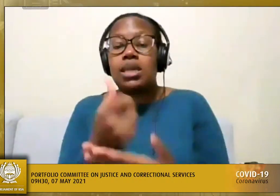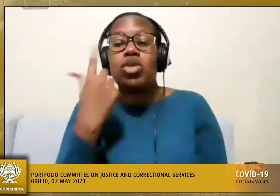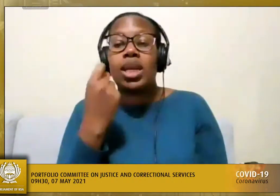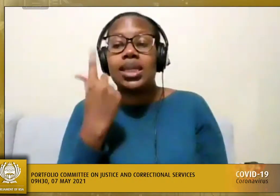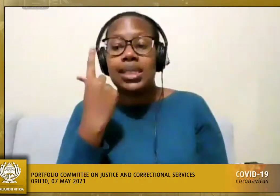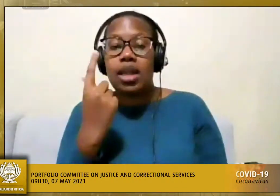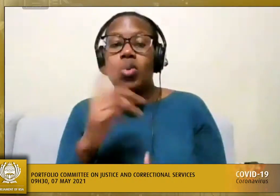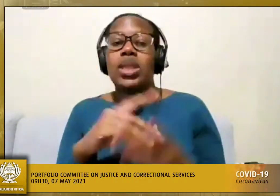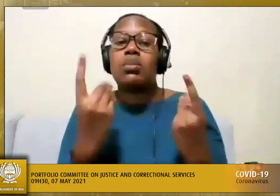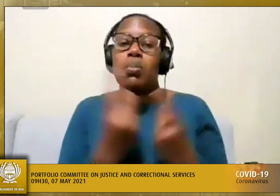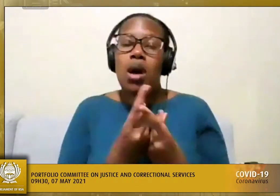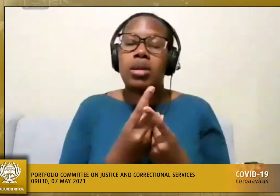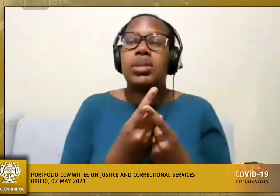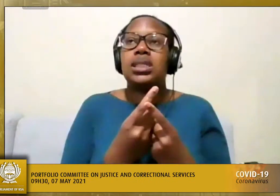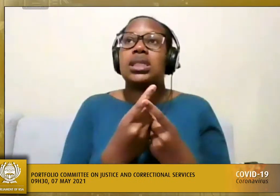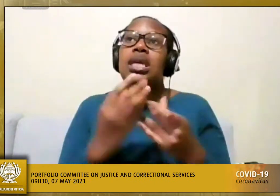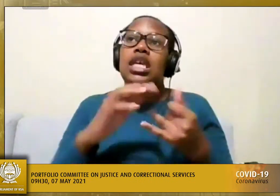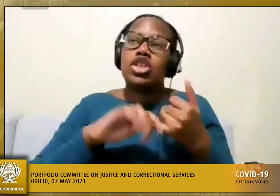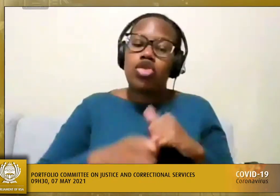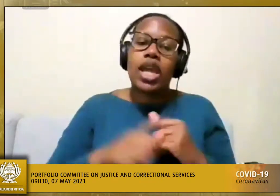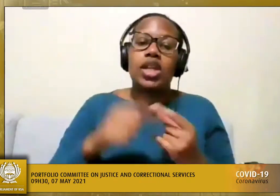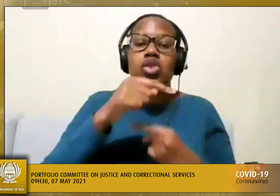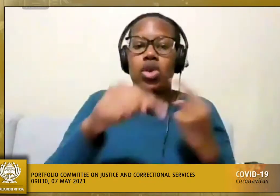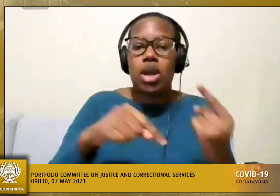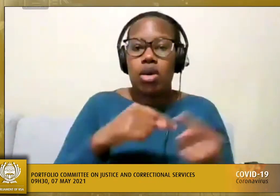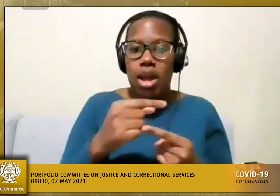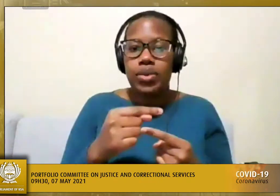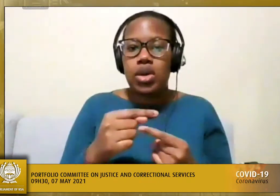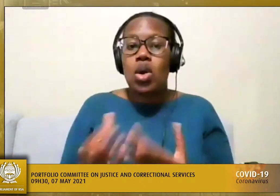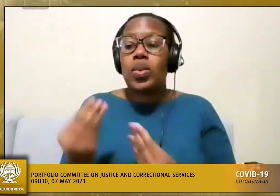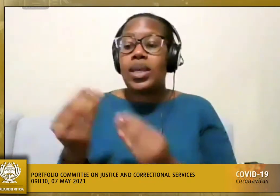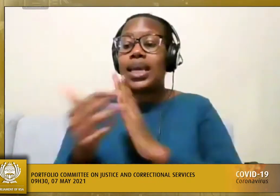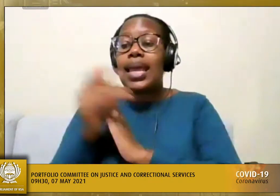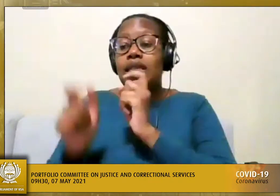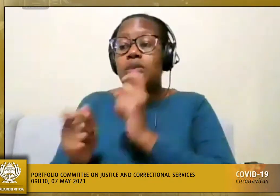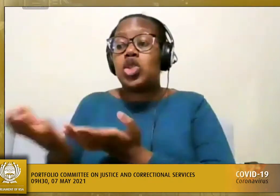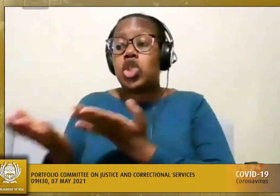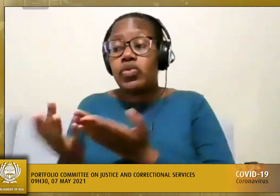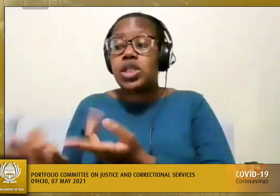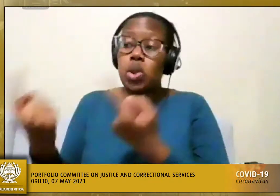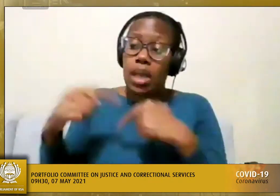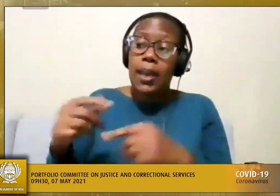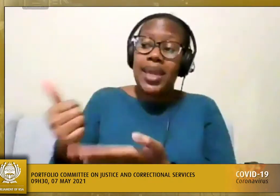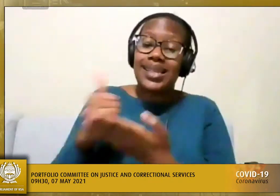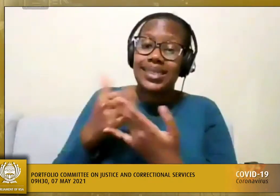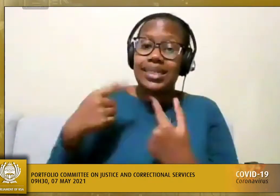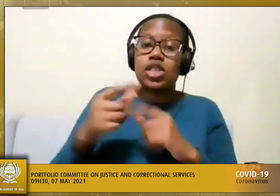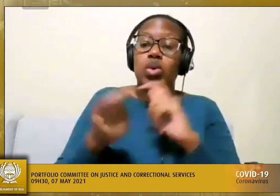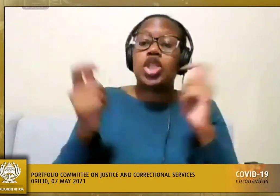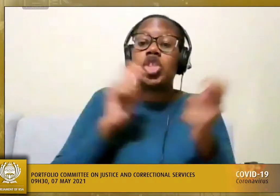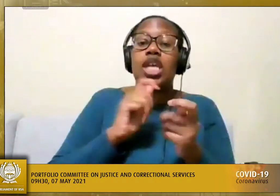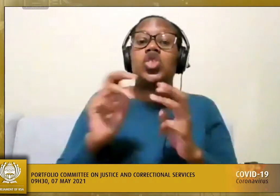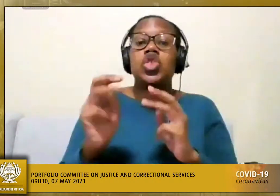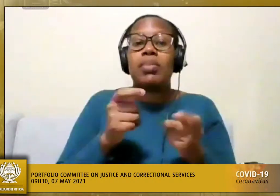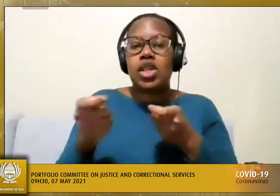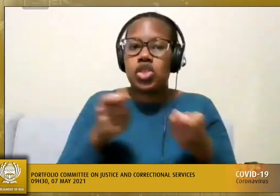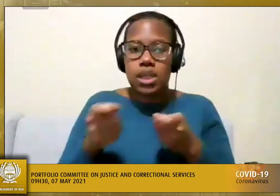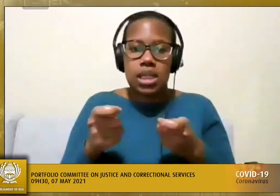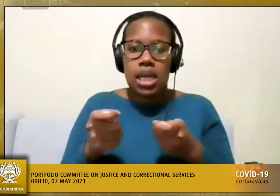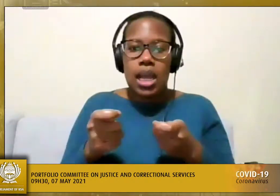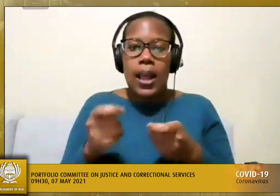terms of trying to turn around we are getting Services of expats to come in and assist us with change management because we don't